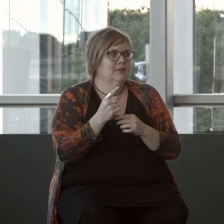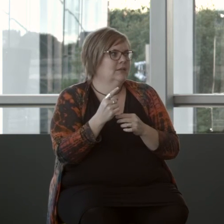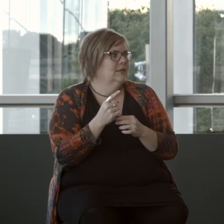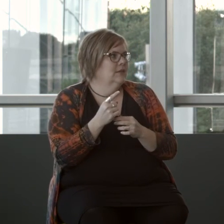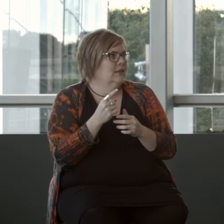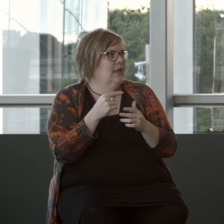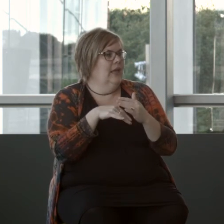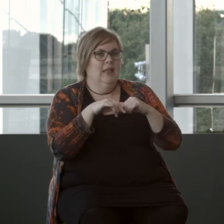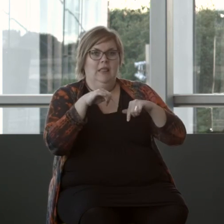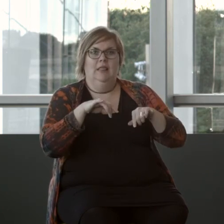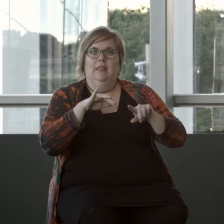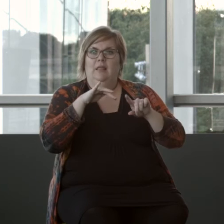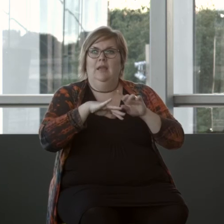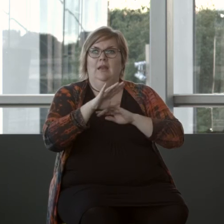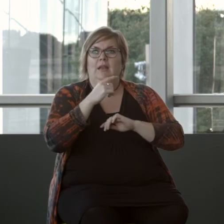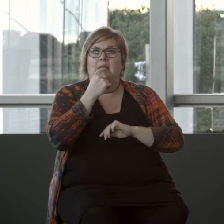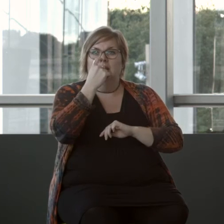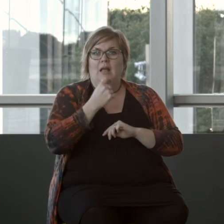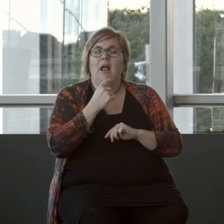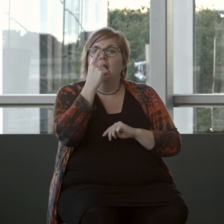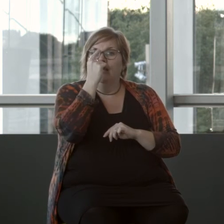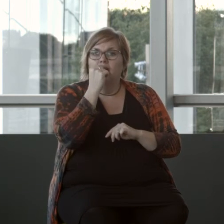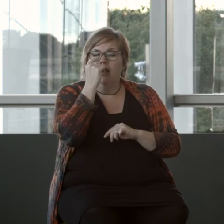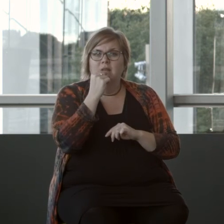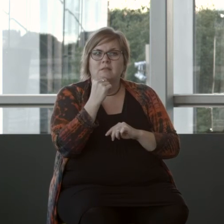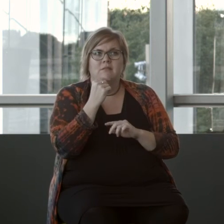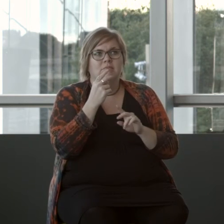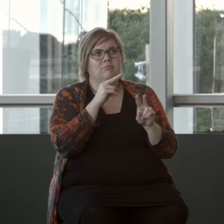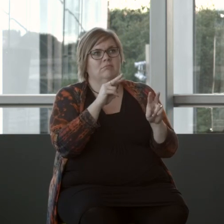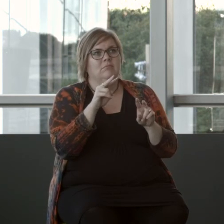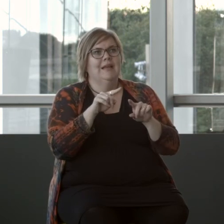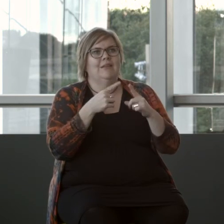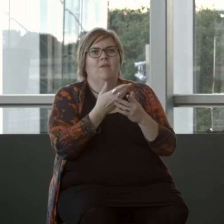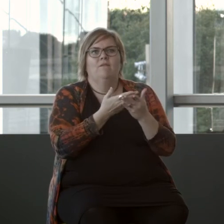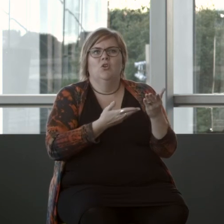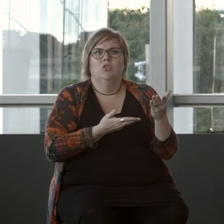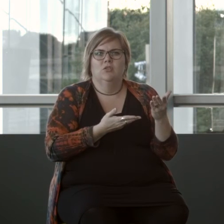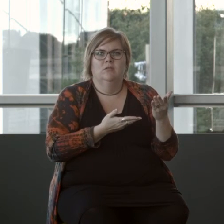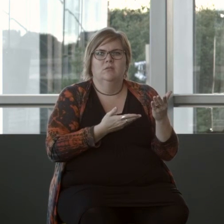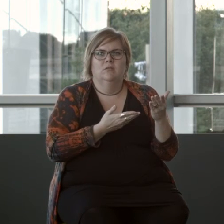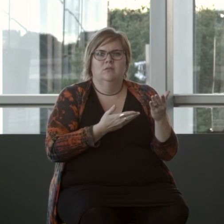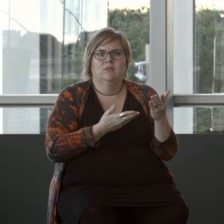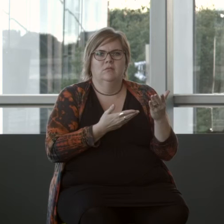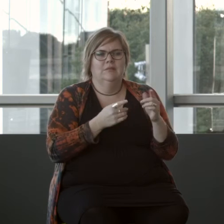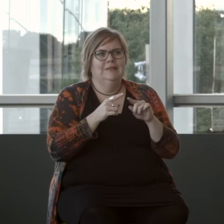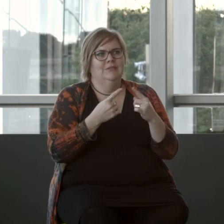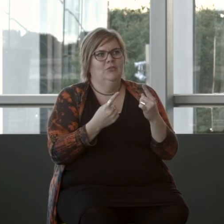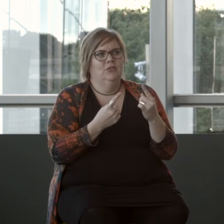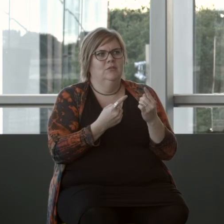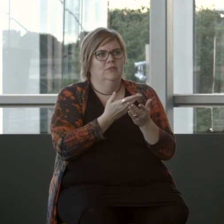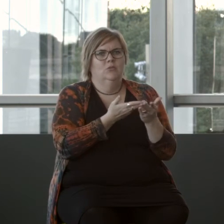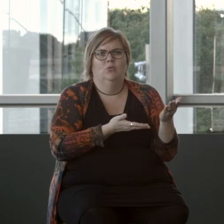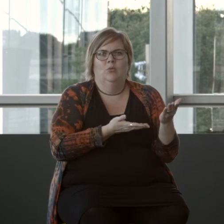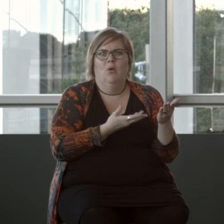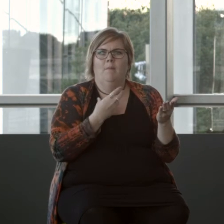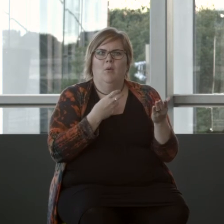in this context is a different version of that story, a slower version, maybe a more considered version.